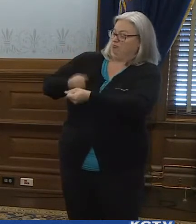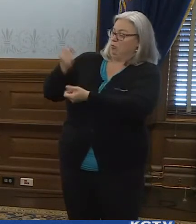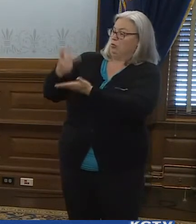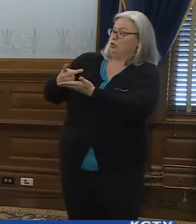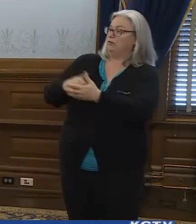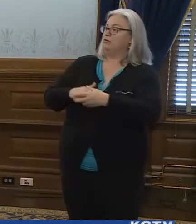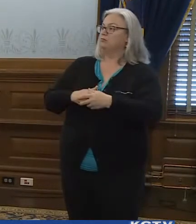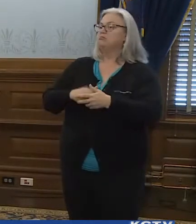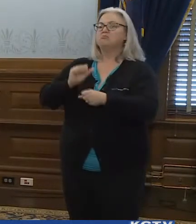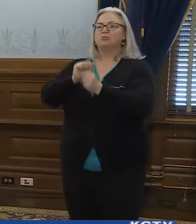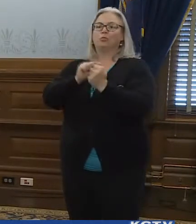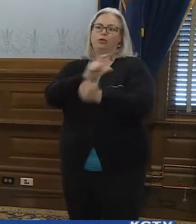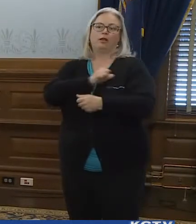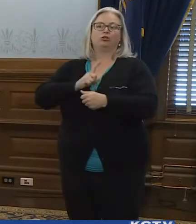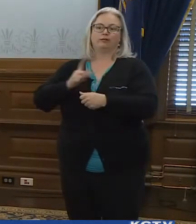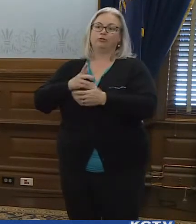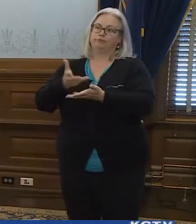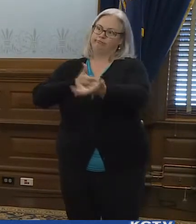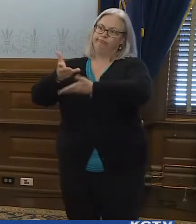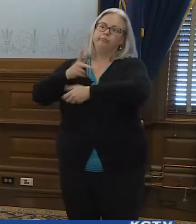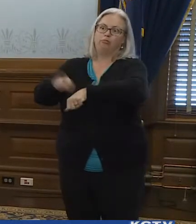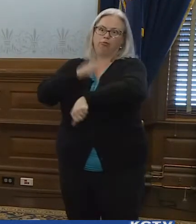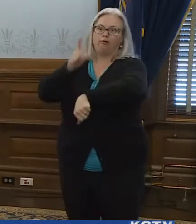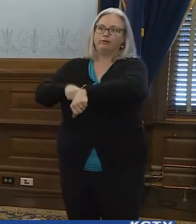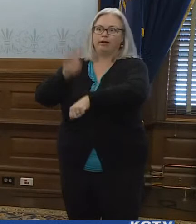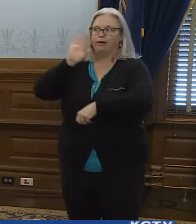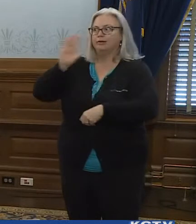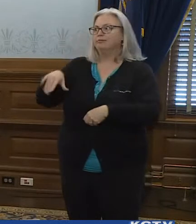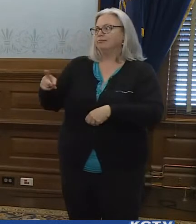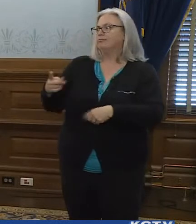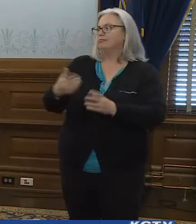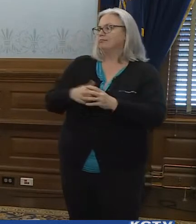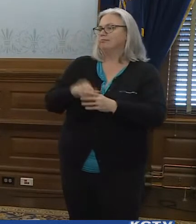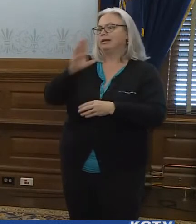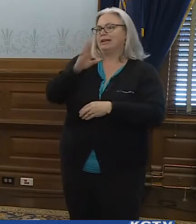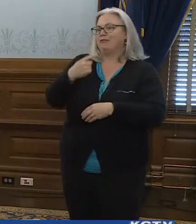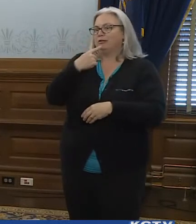I've worked with the legislature a long time, Martin, and I know that I